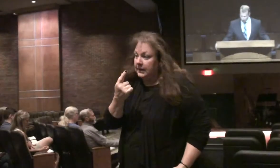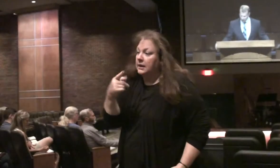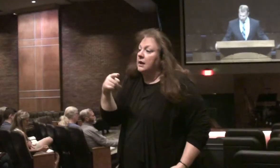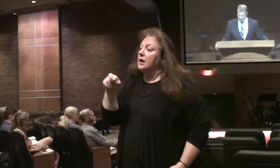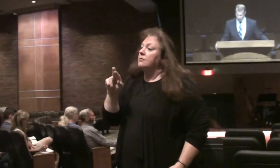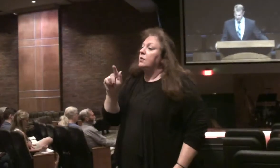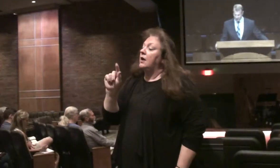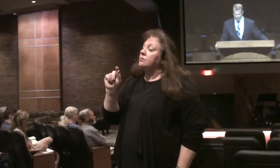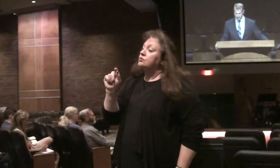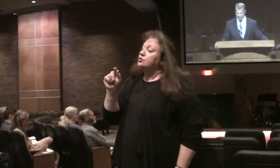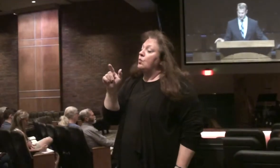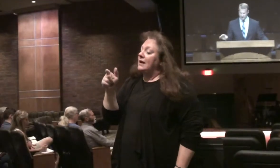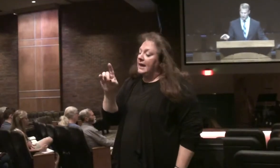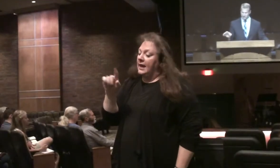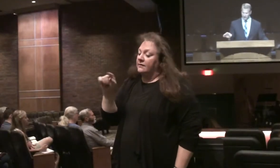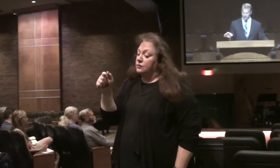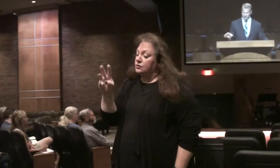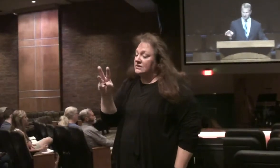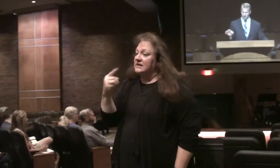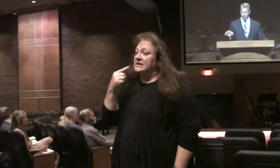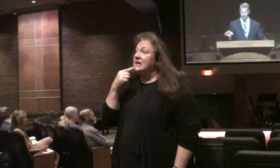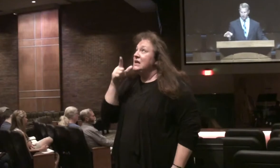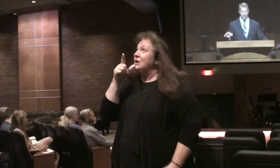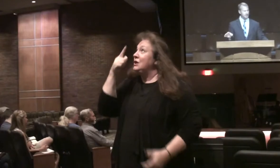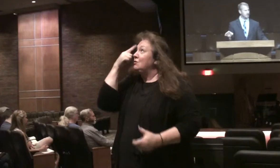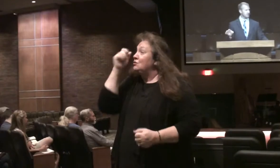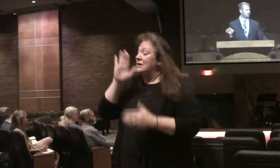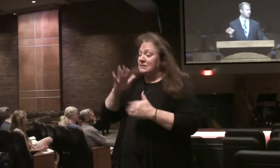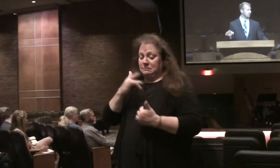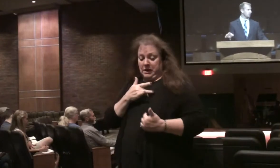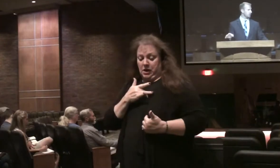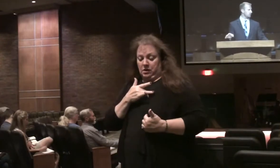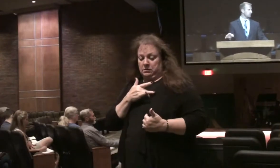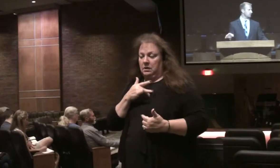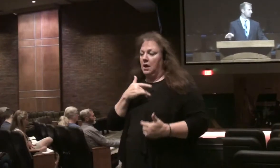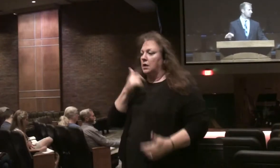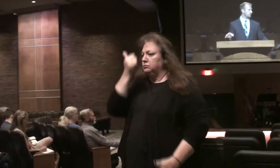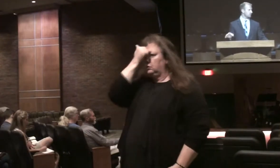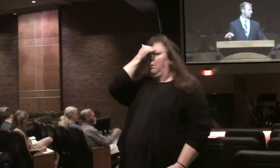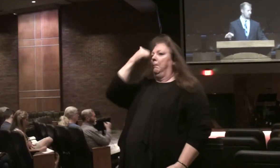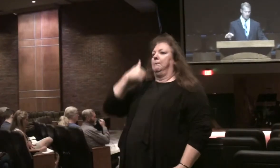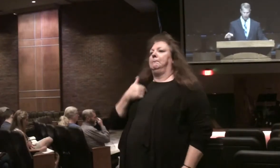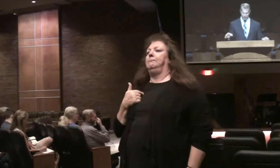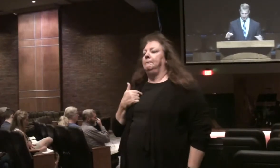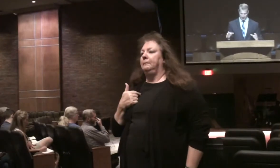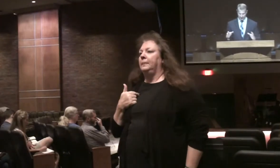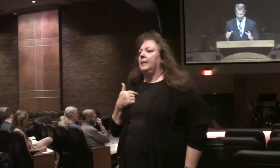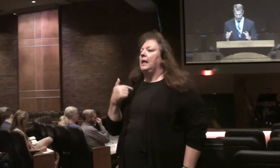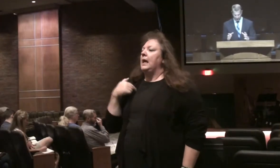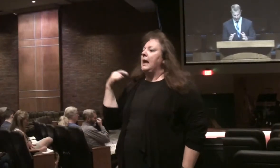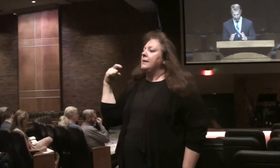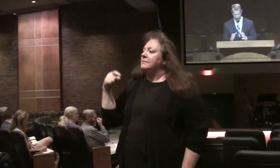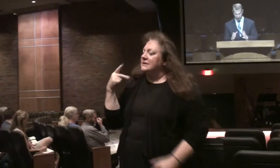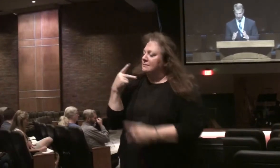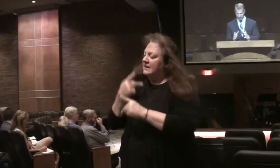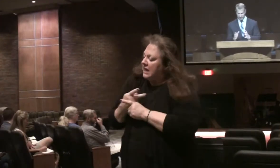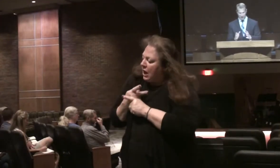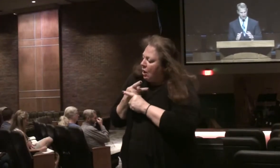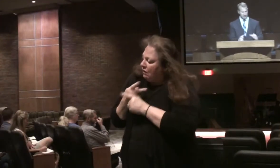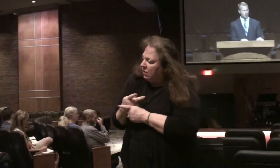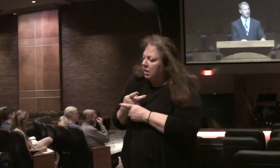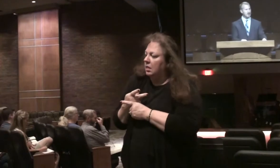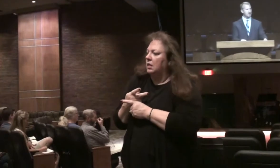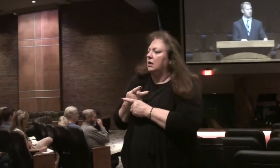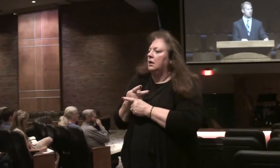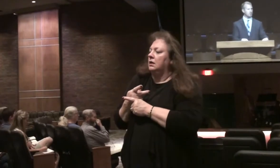chapter 28, verse 26 says, he who trusts in his own heart is a fool. We must be very careful as believers